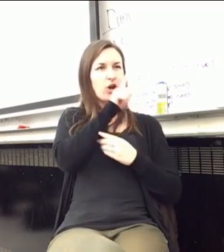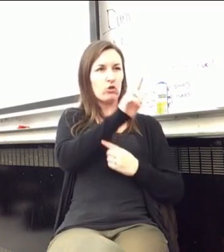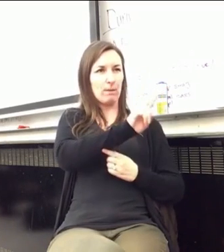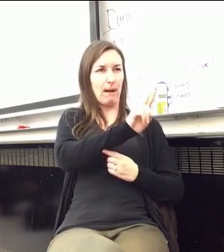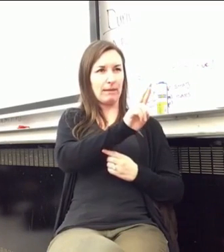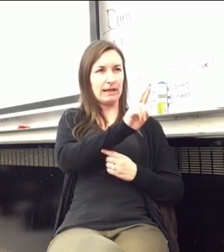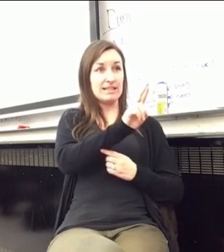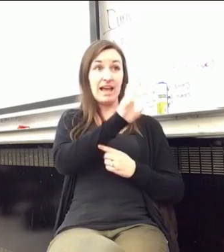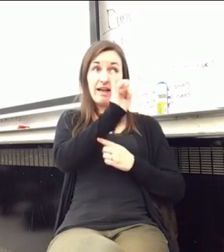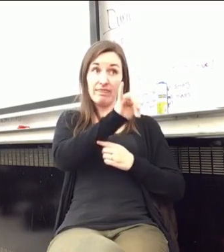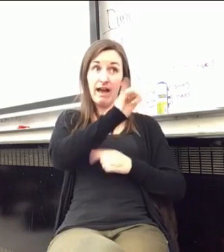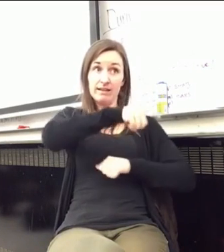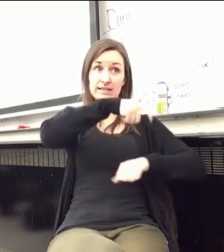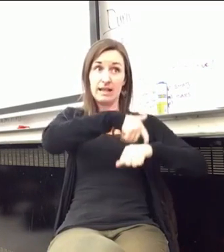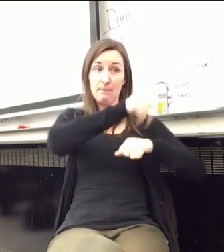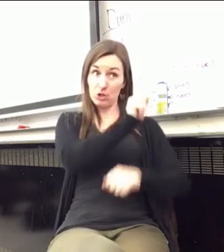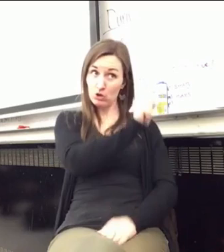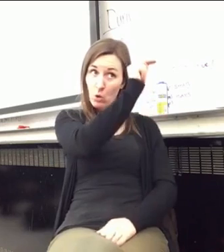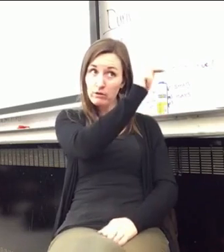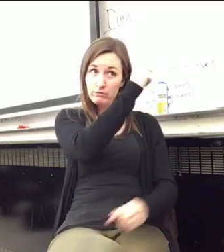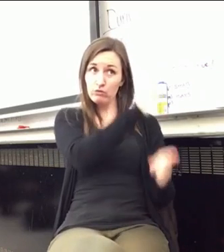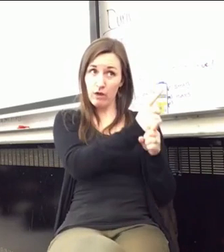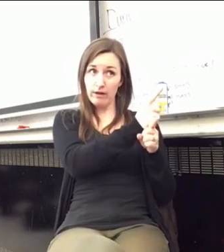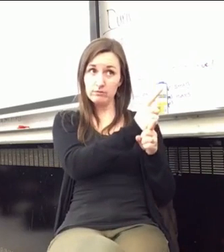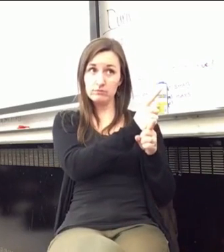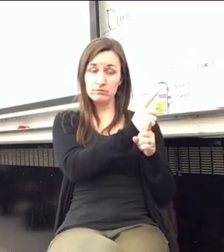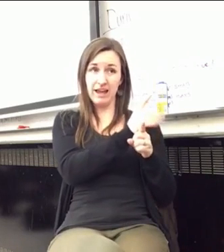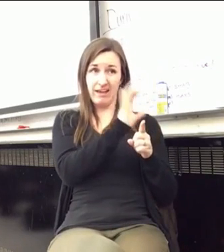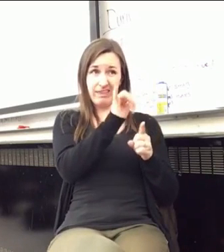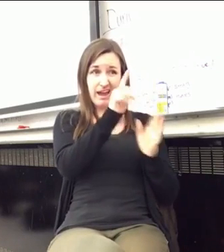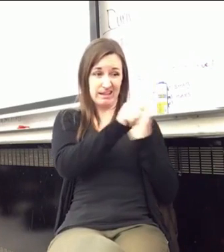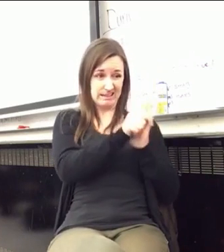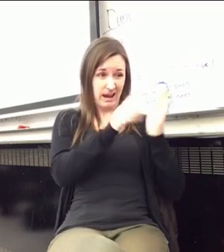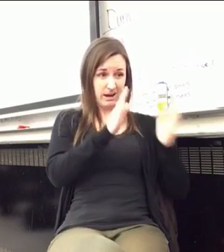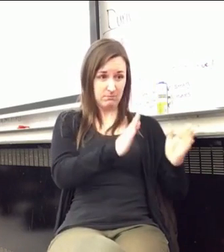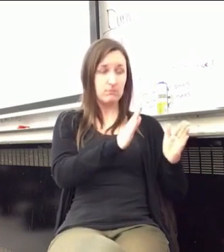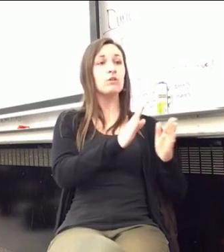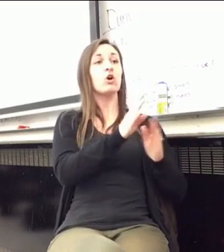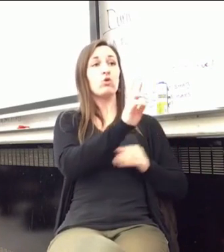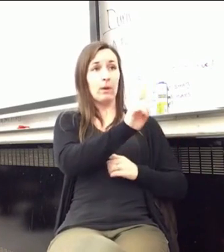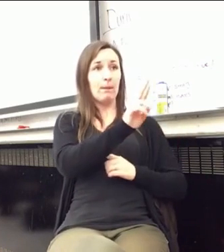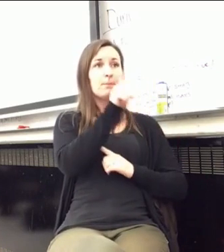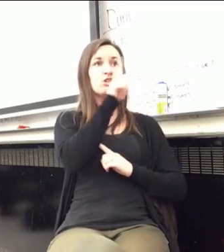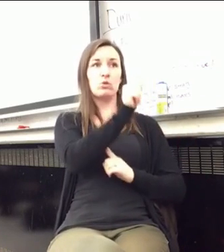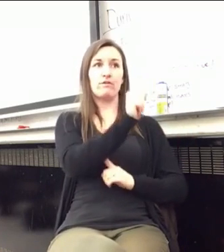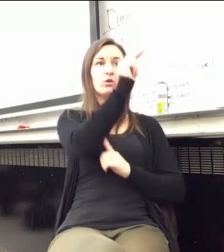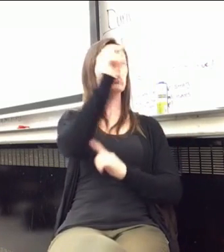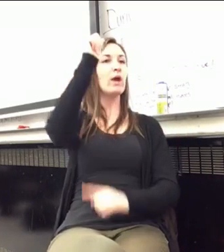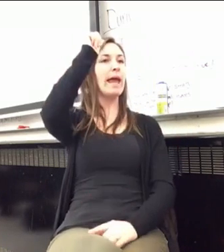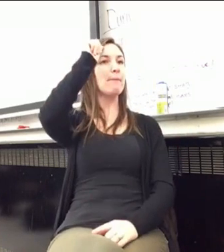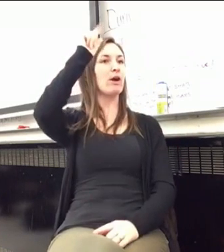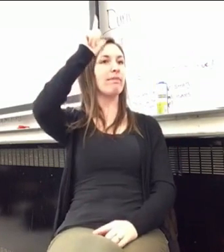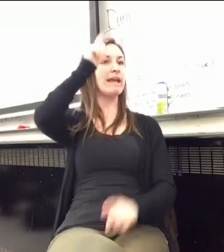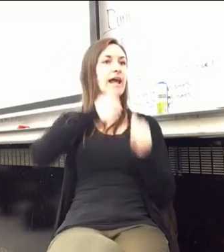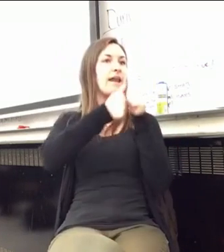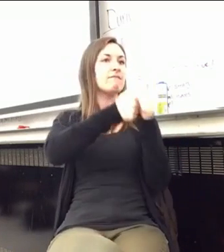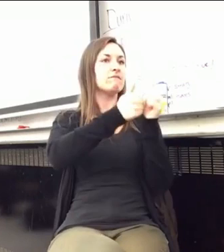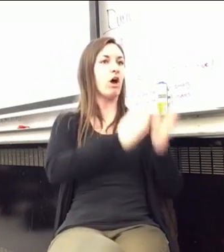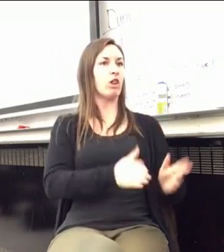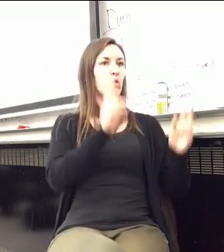in? The North, exactly. So if you will highlight Abraham Lincoln's followers, they are the